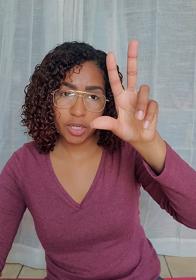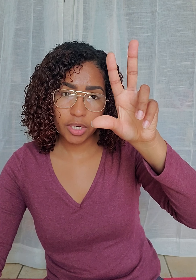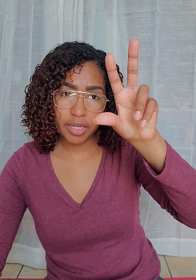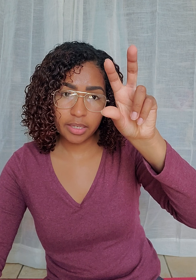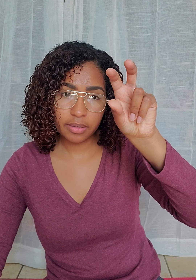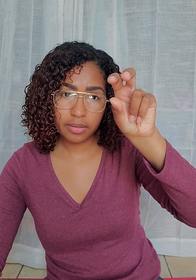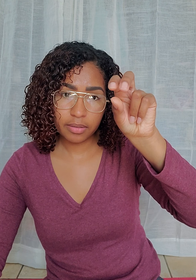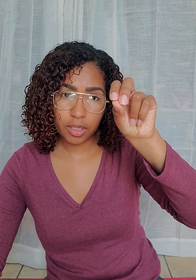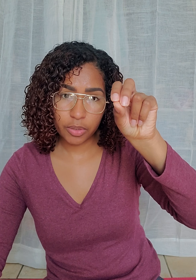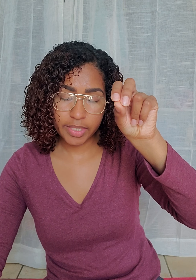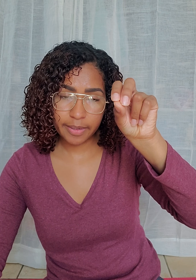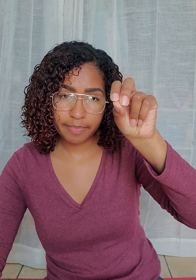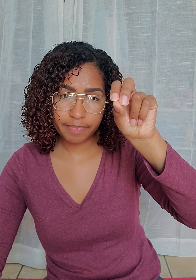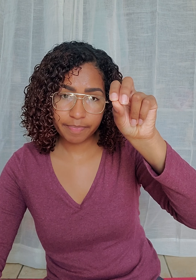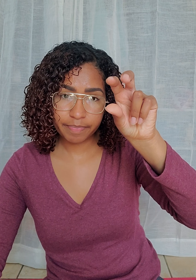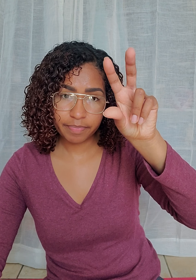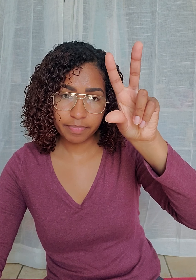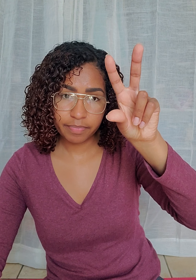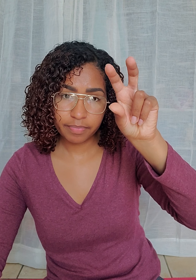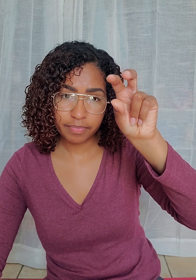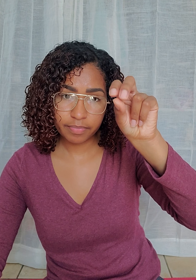30. Close it.